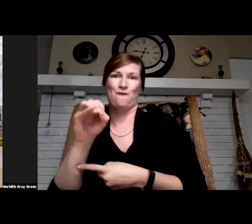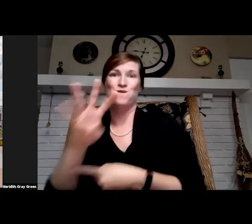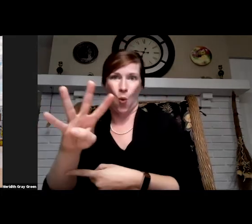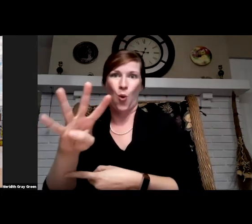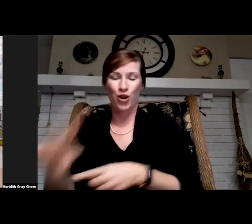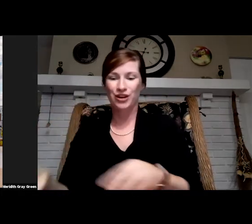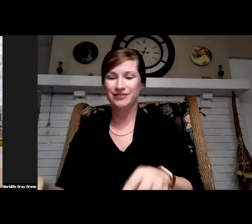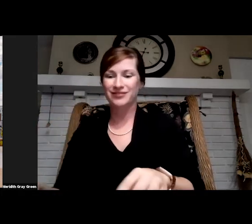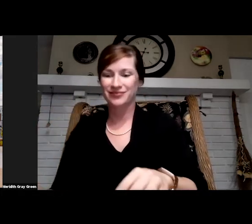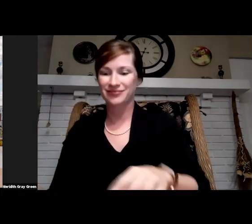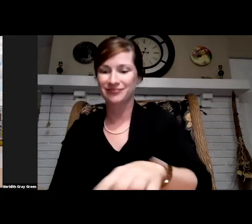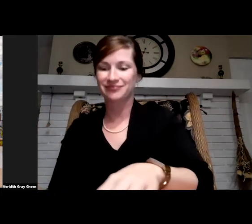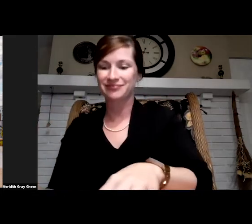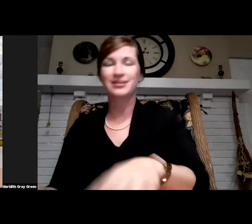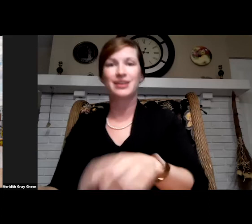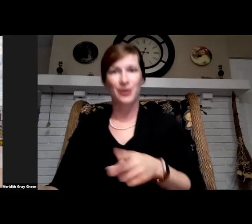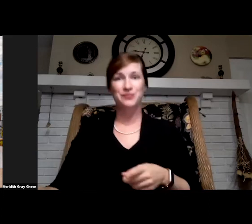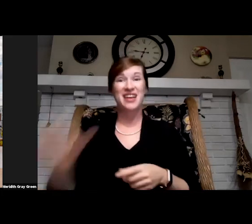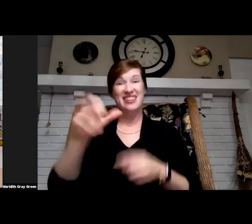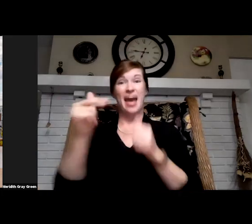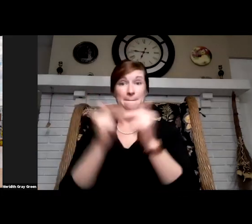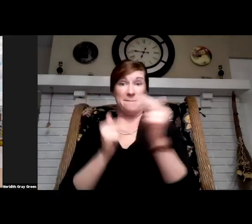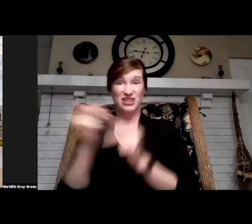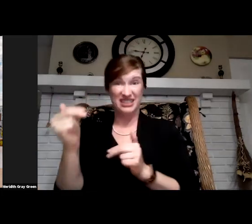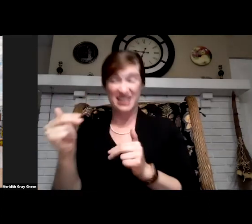including the World's Fair in 1904.